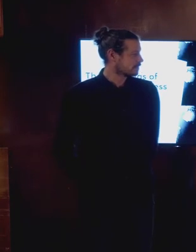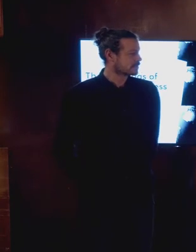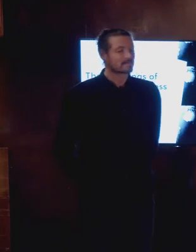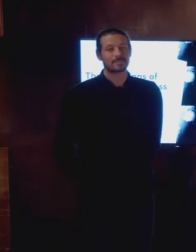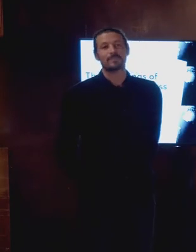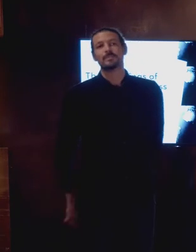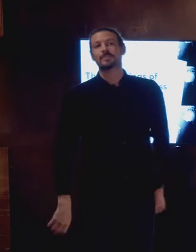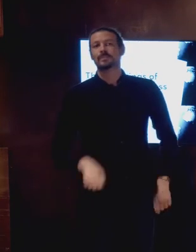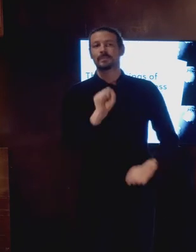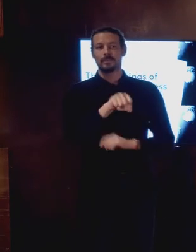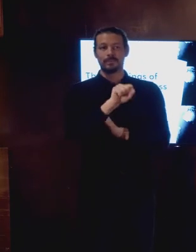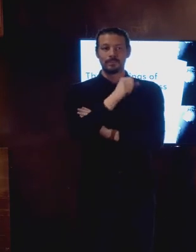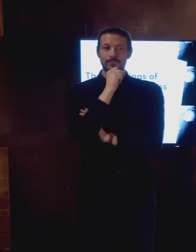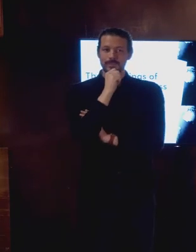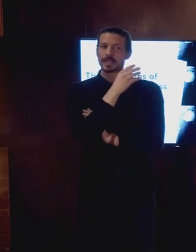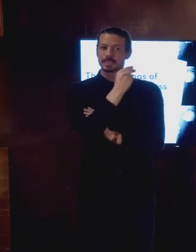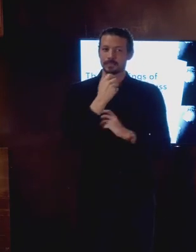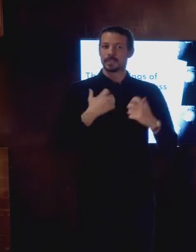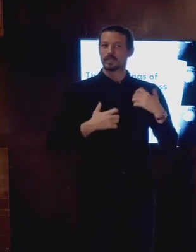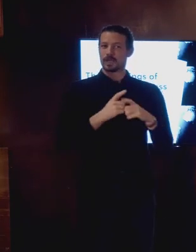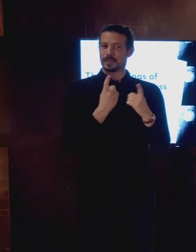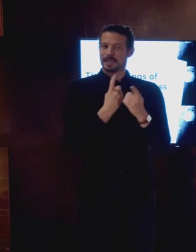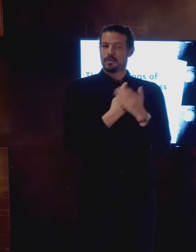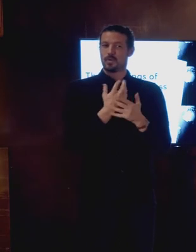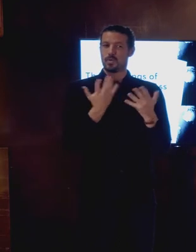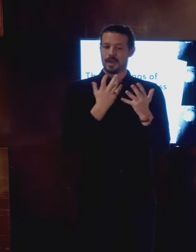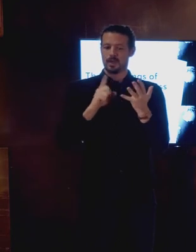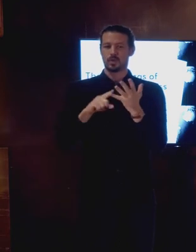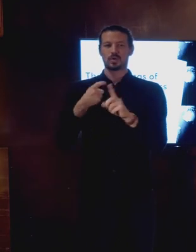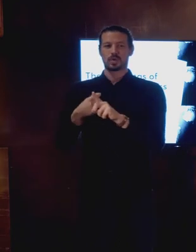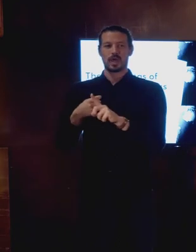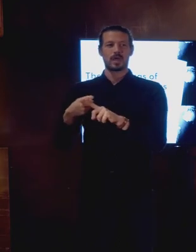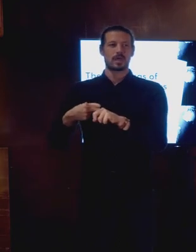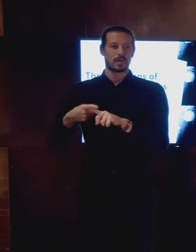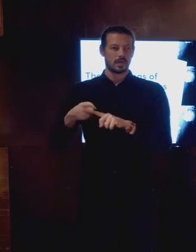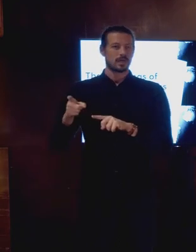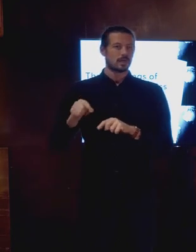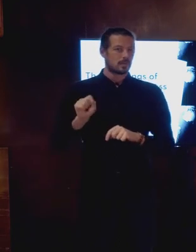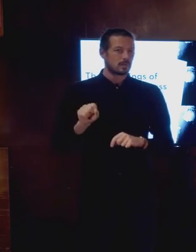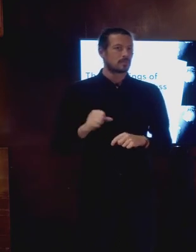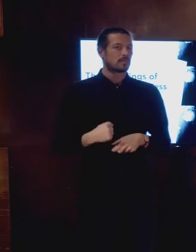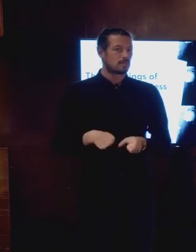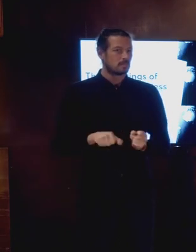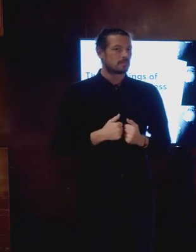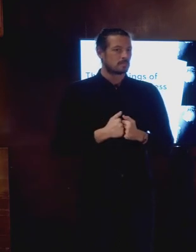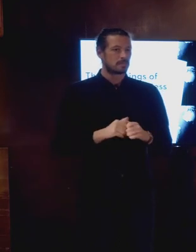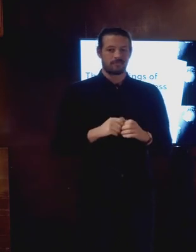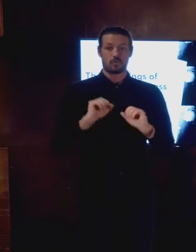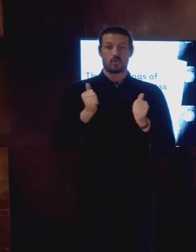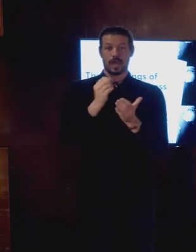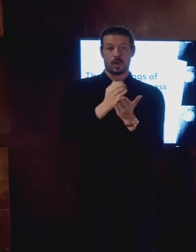Yeah, I think there's some exciting things happening in the UK. And yeah.